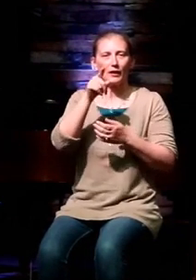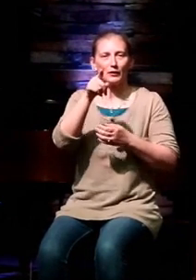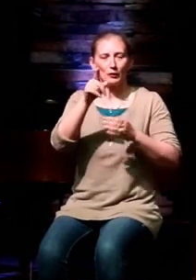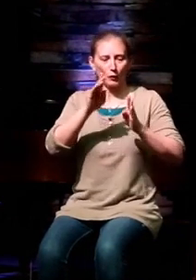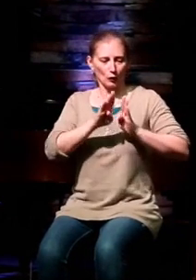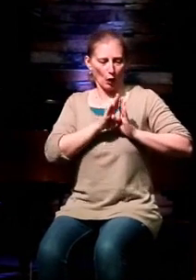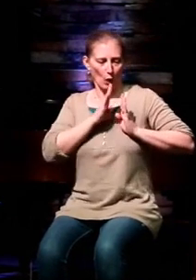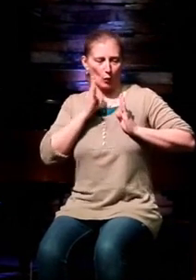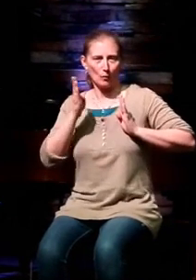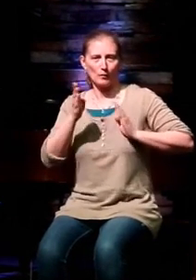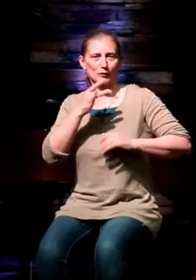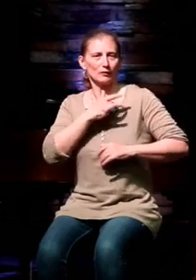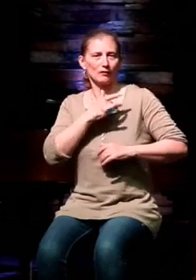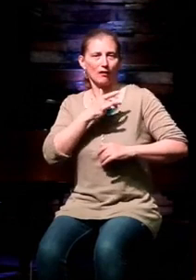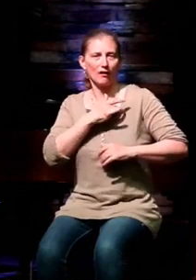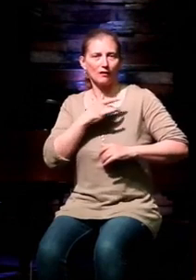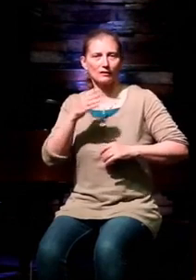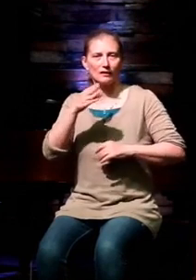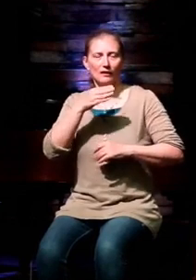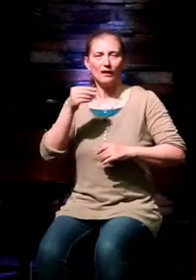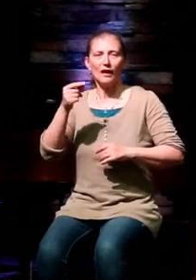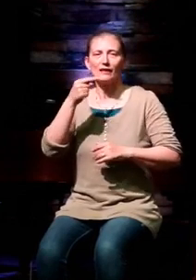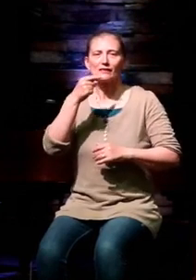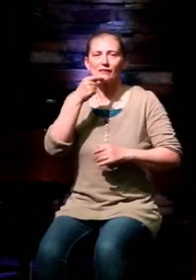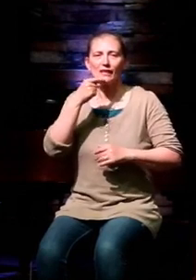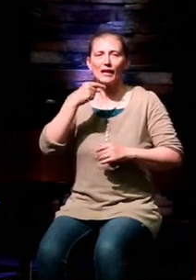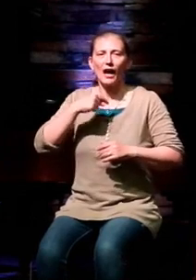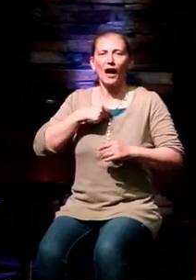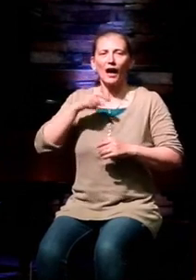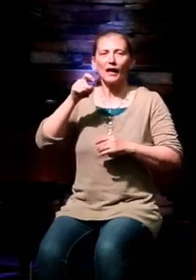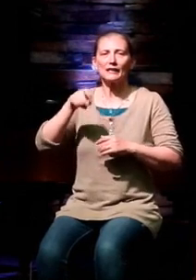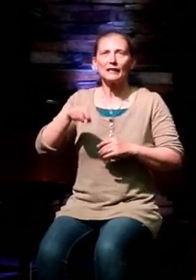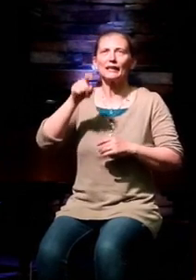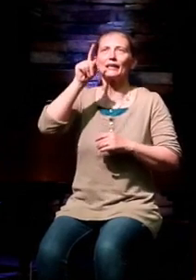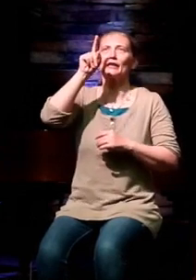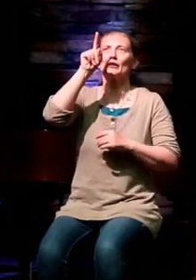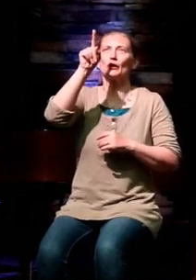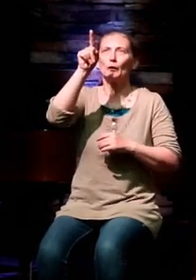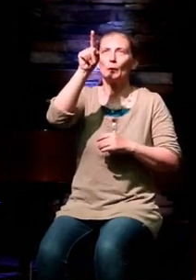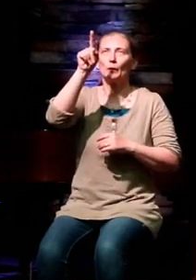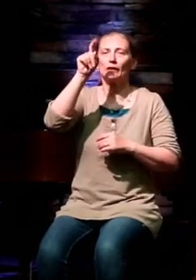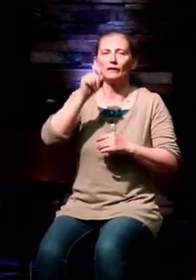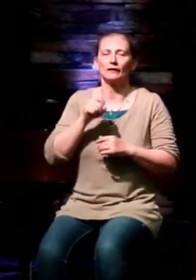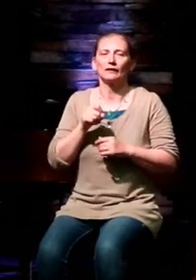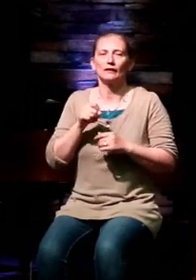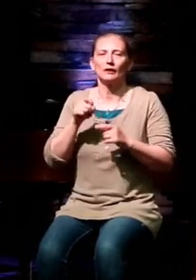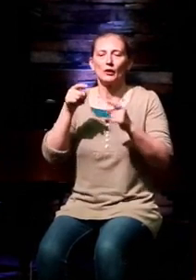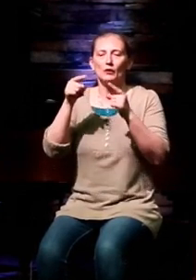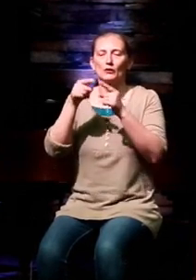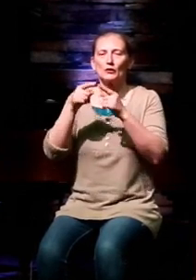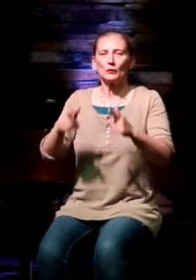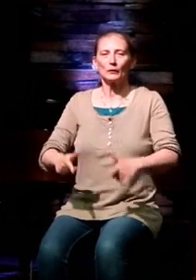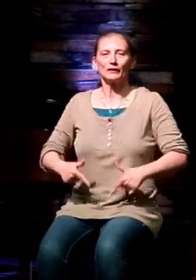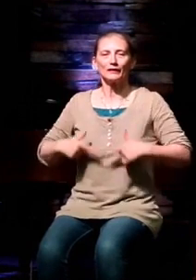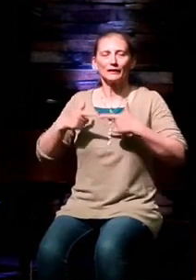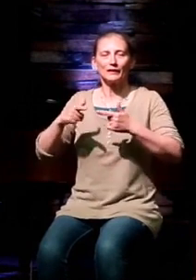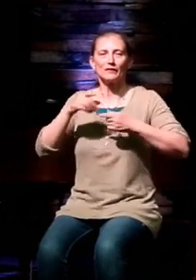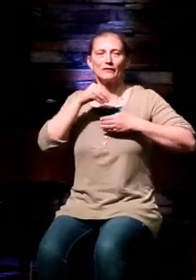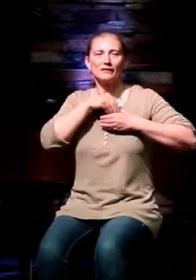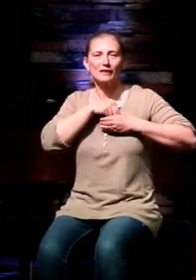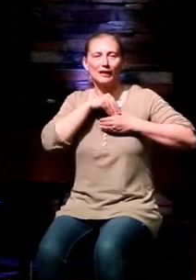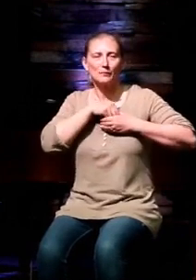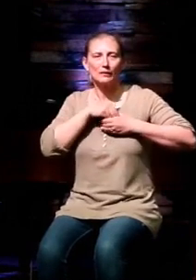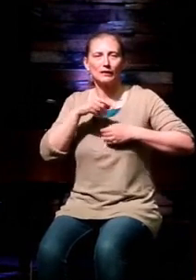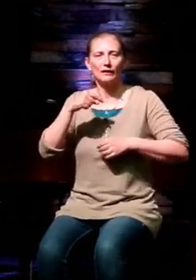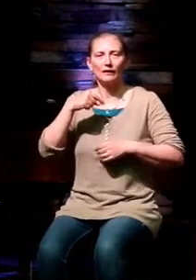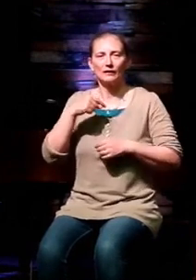Holy Spirit, I need you. I need you, God. I need you to move in a bigger way. I pray that that's your desire this